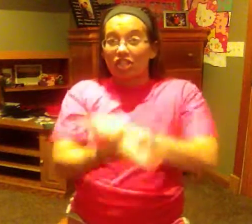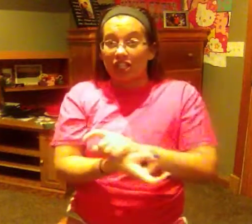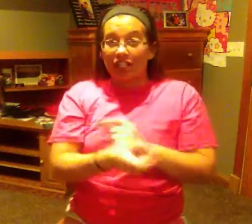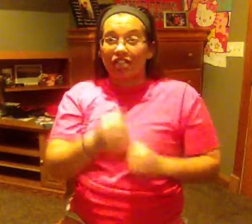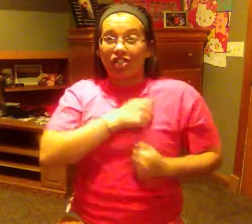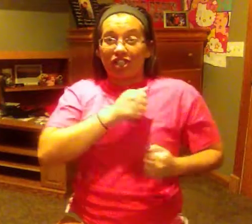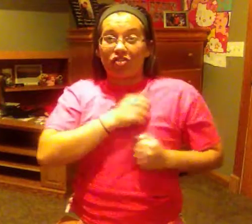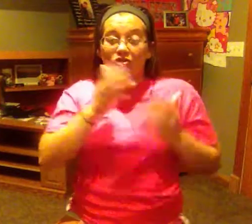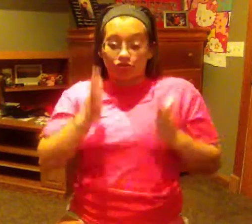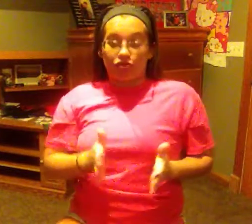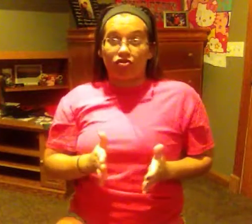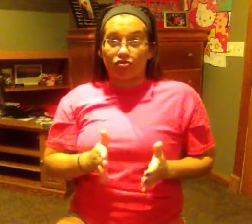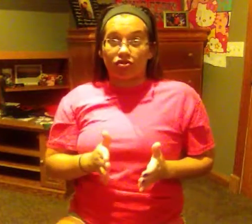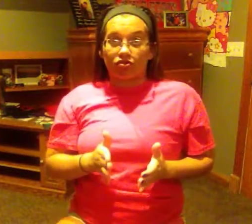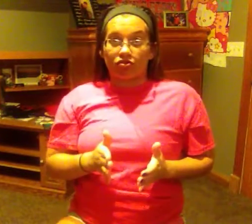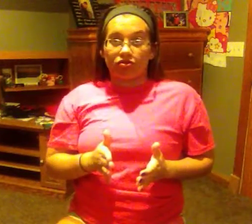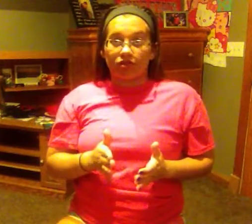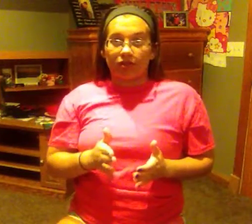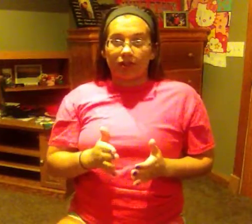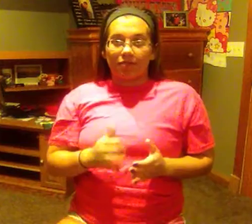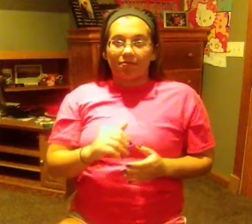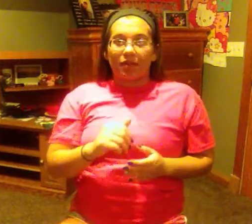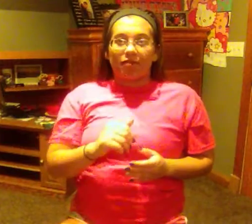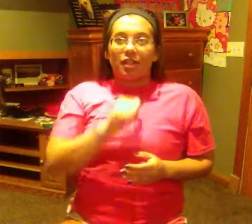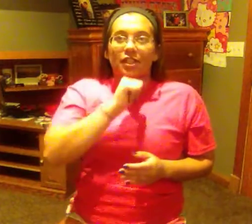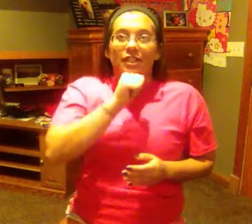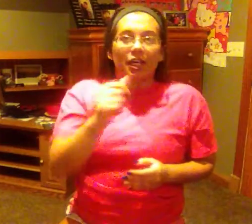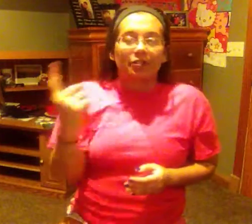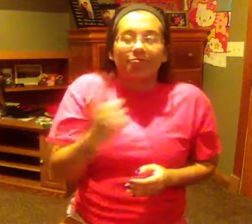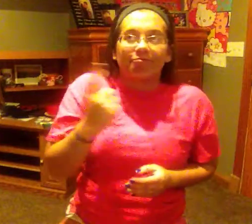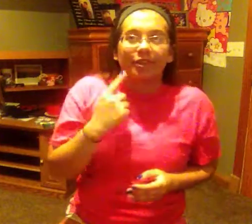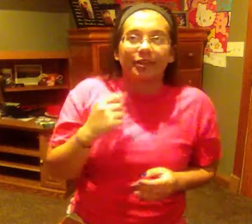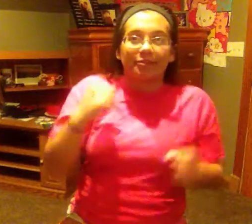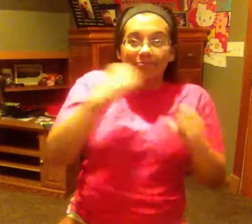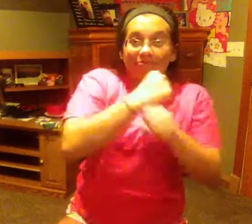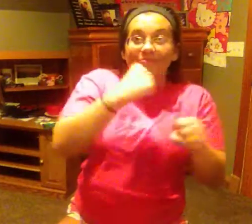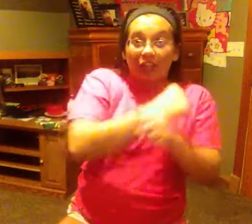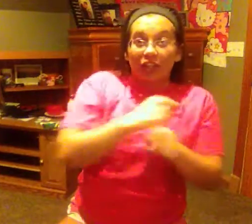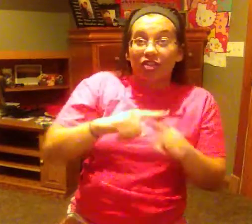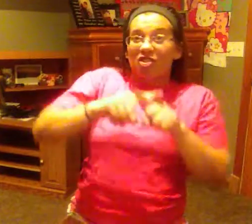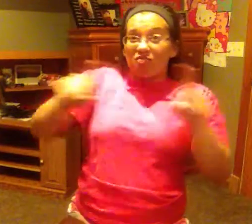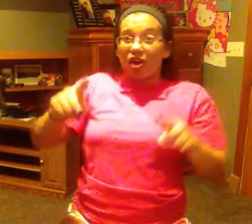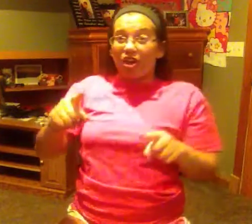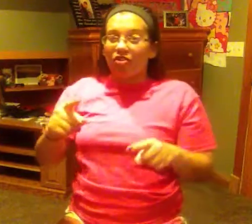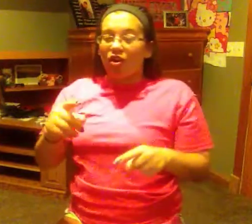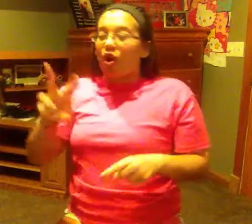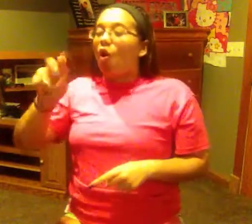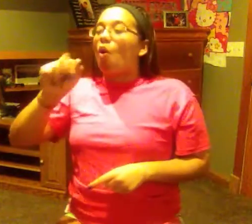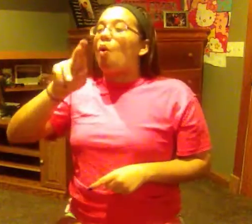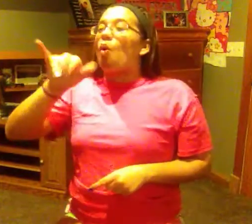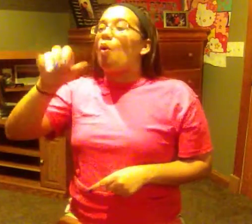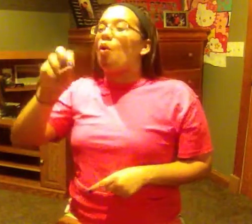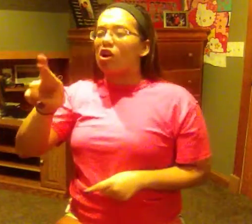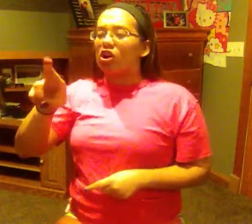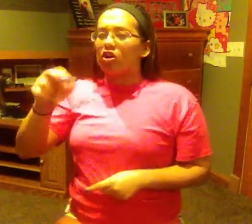warrior. My name is Sergeant Taylor Wiseman from 2 of the 152 Reconnaissance and Surveillance Squadron, and I'm an 11 Bravo infantryman. The